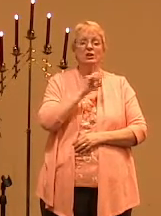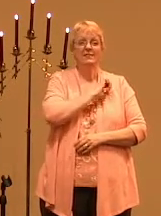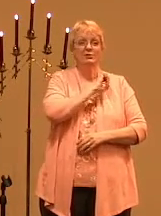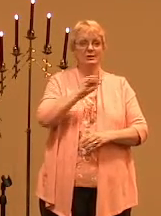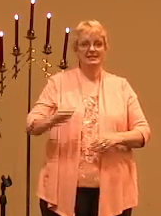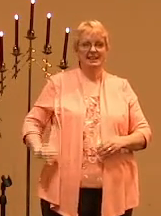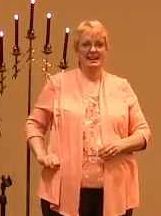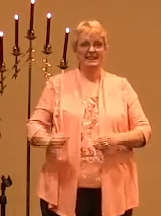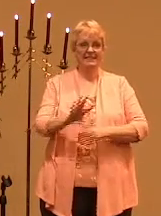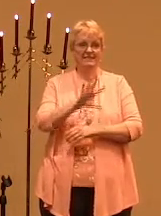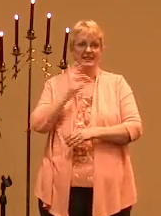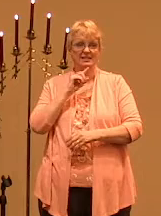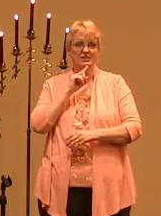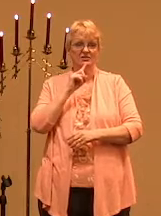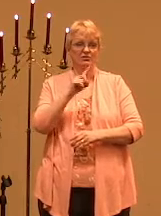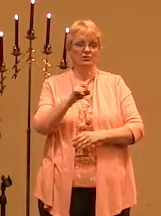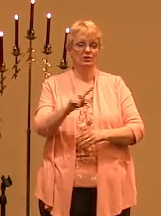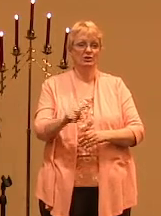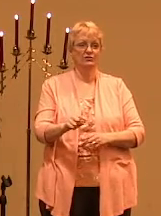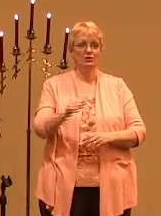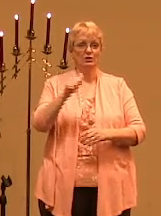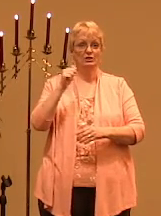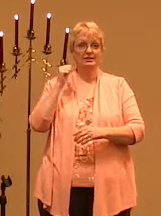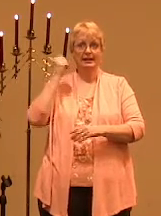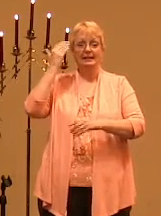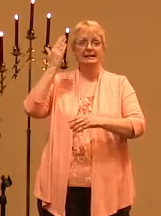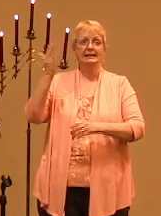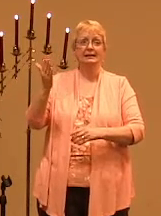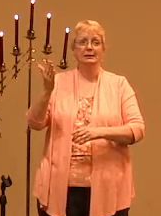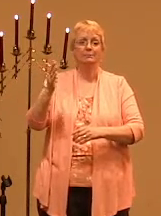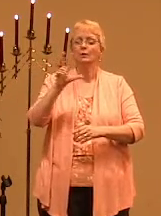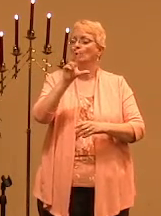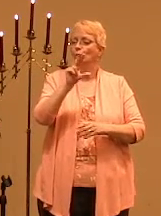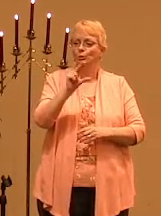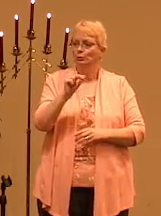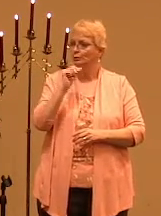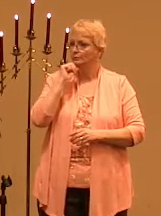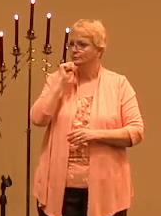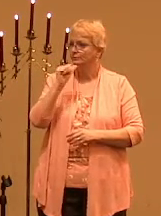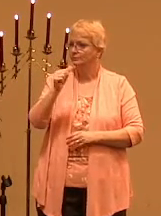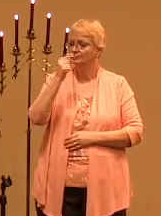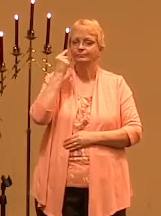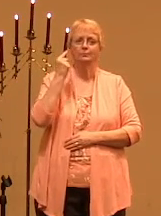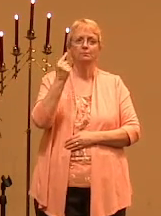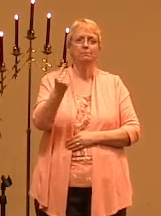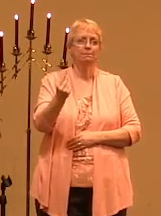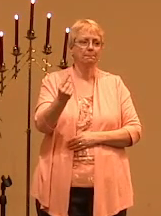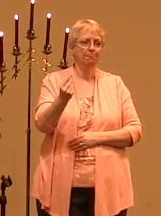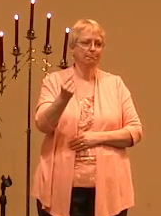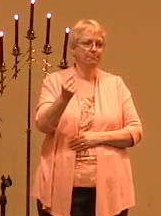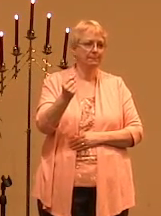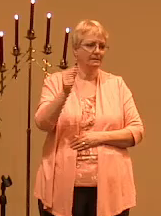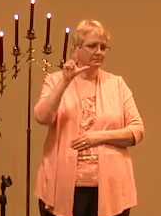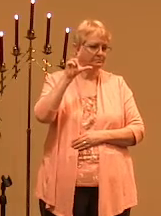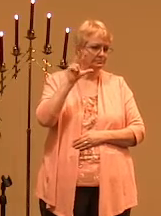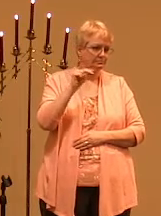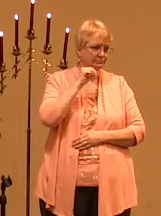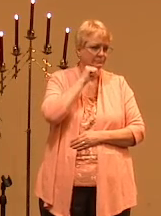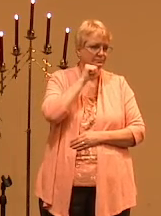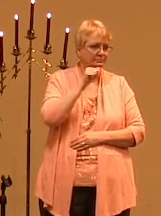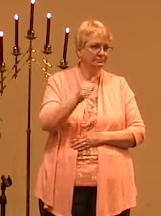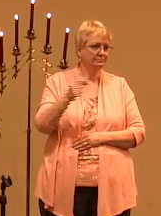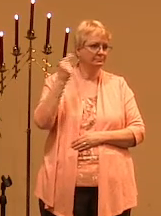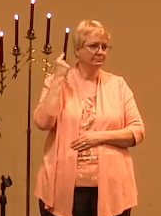Did ever saint find this friend forsake him? No, not one.